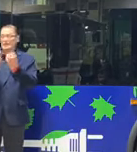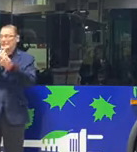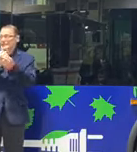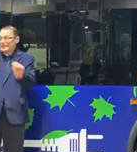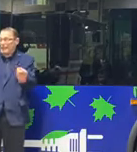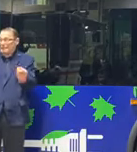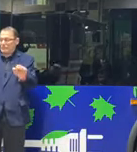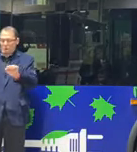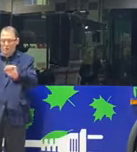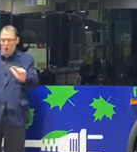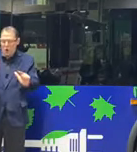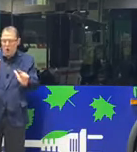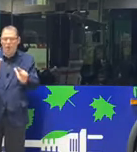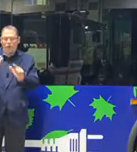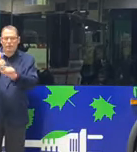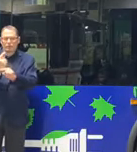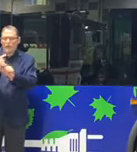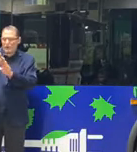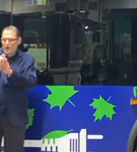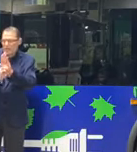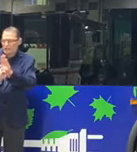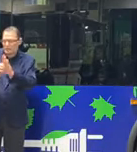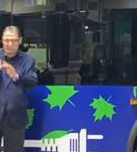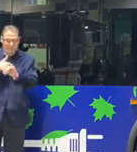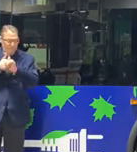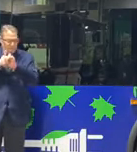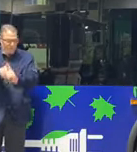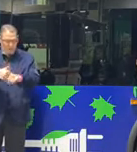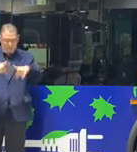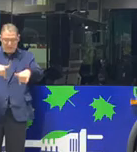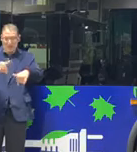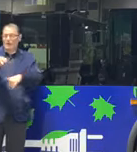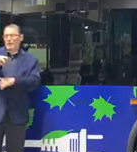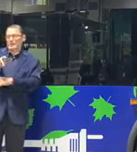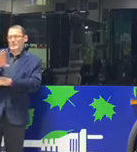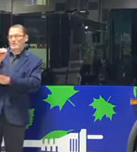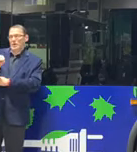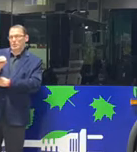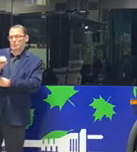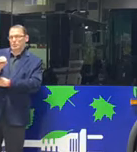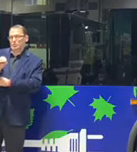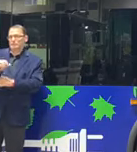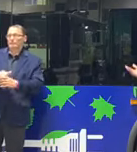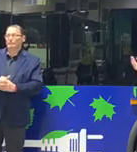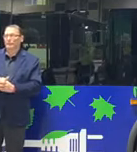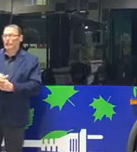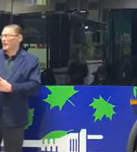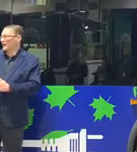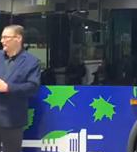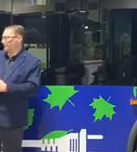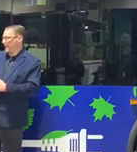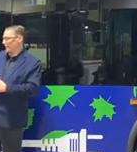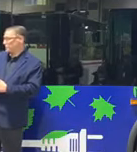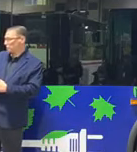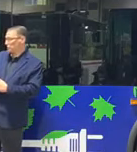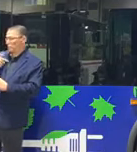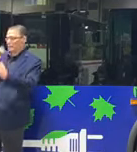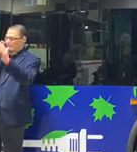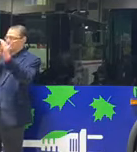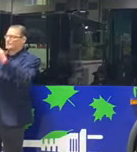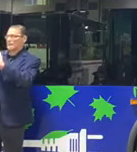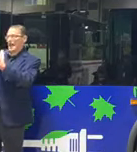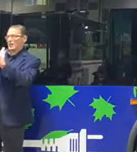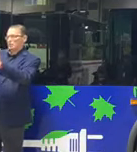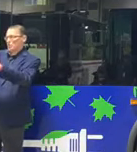those have to be the ethics that we follow here at Metro, and we intend to do that. So Mayor, I'm looking forward to showing you the inside of